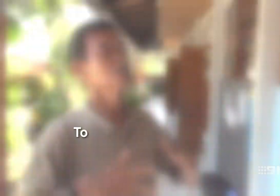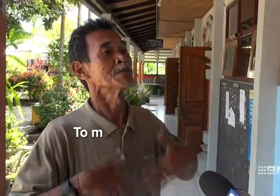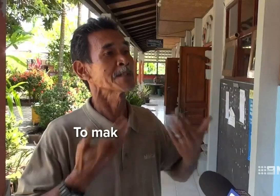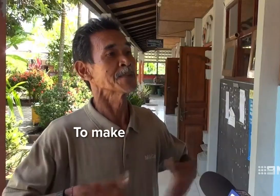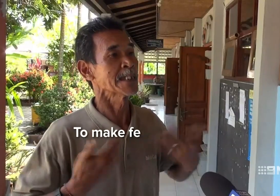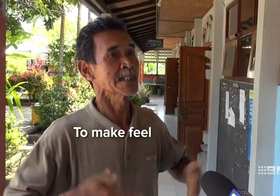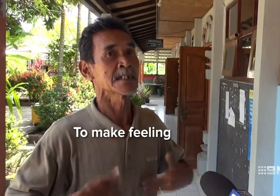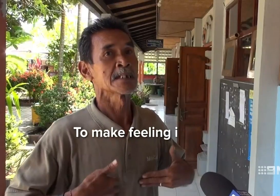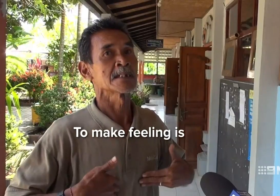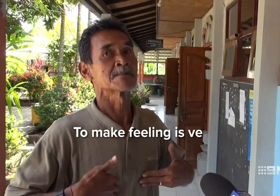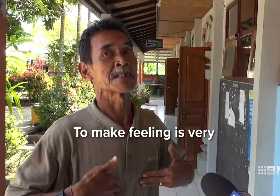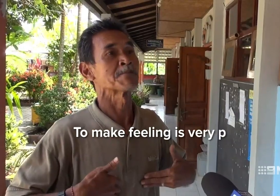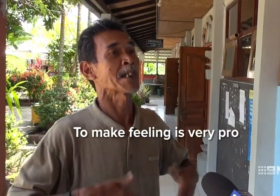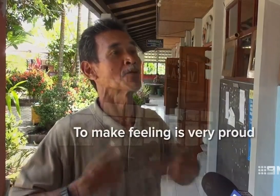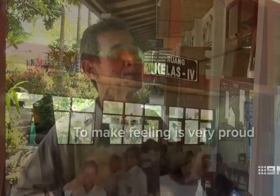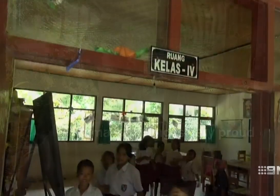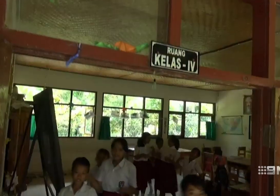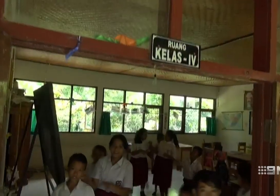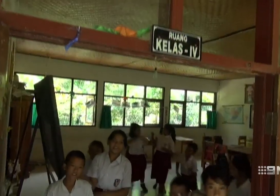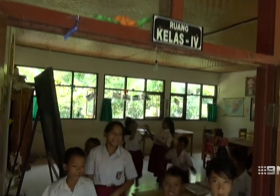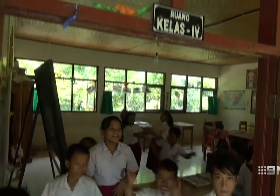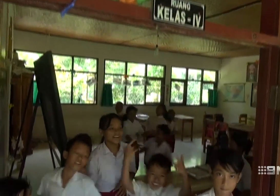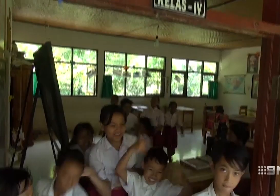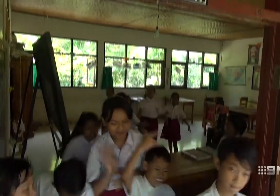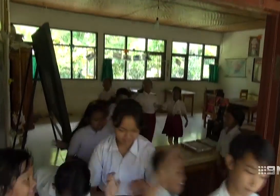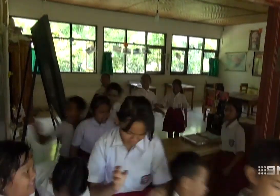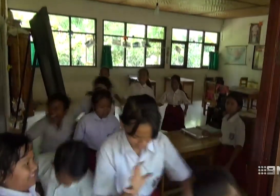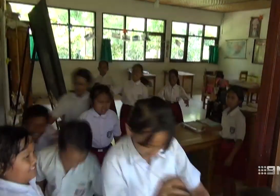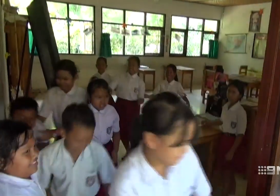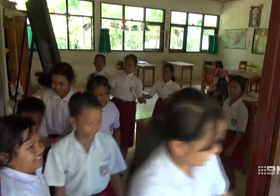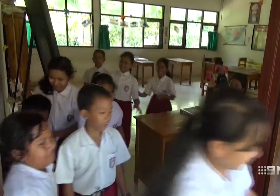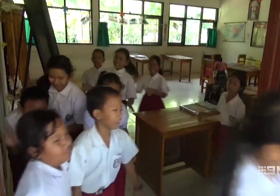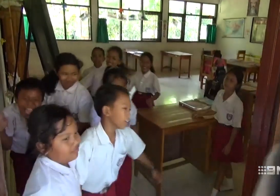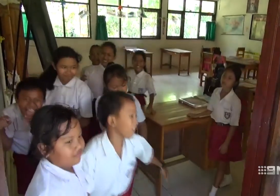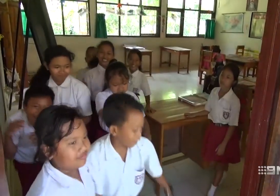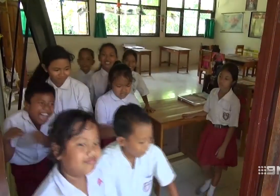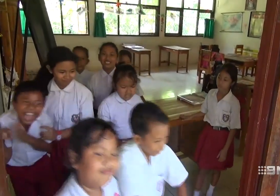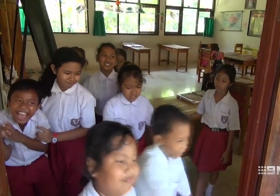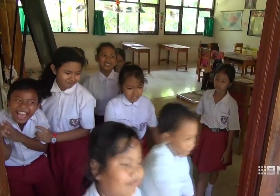To make feeling is pretty proud. In Bali, Renee Henry, 9 News.